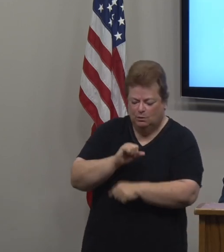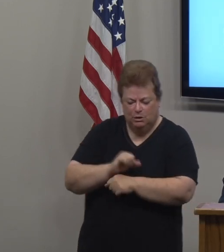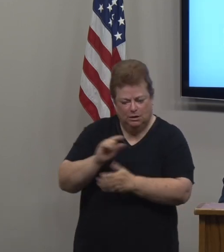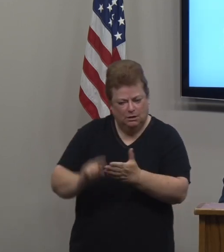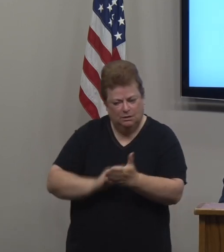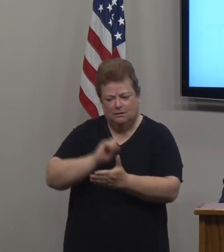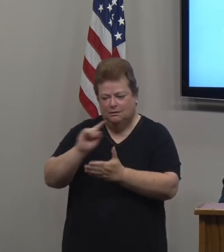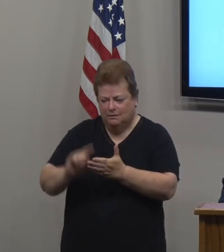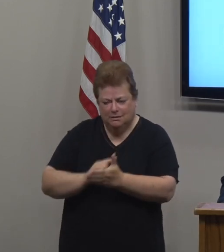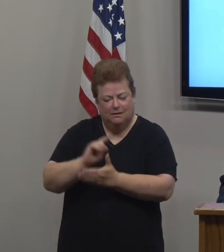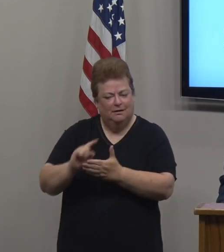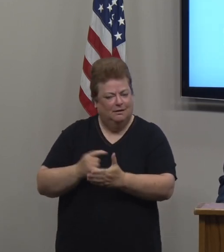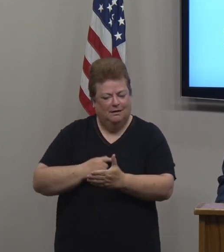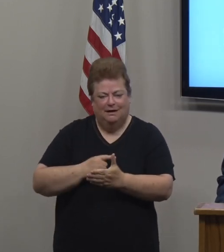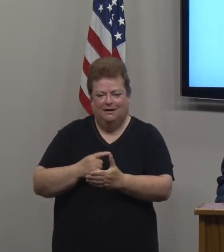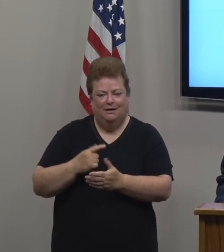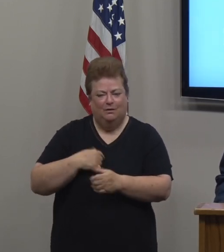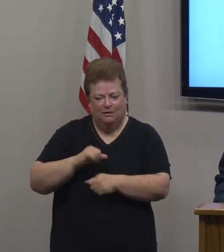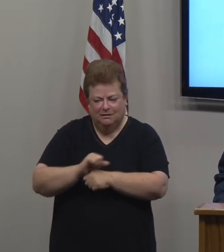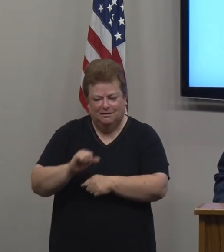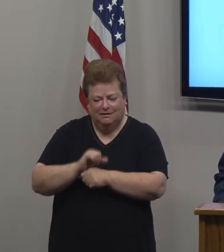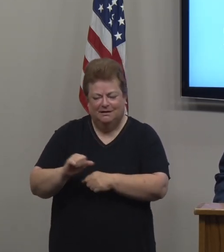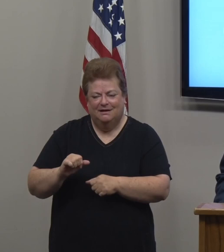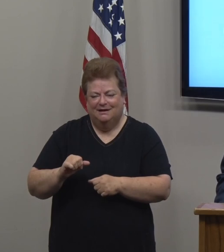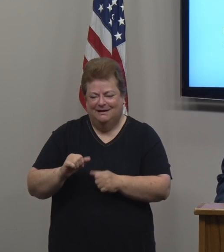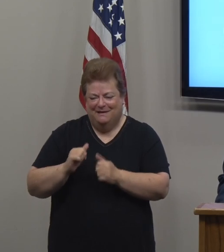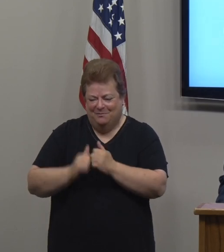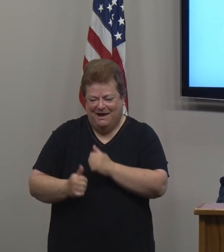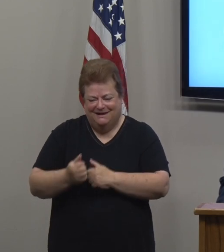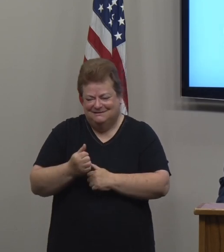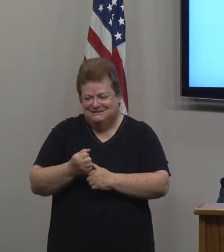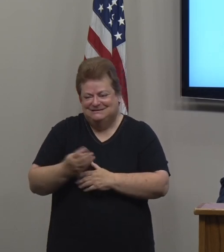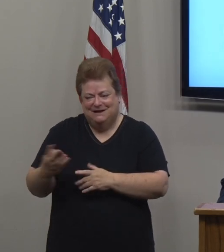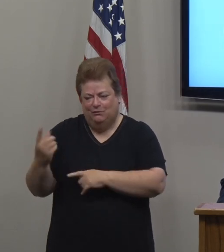hours we have spent just in recent days